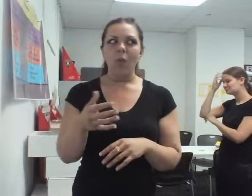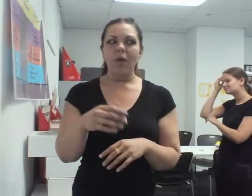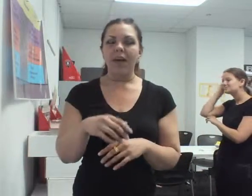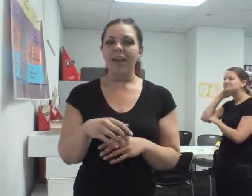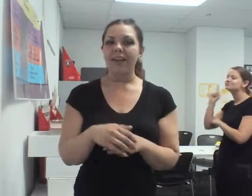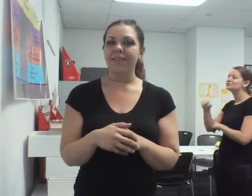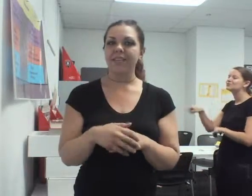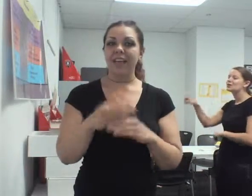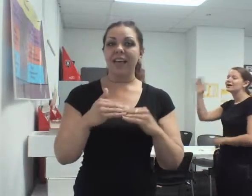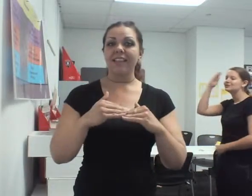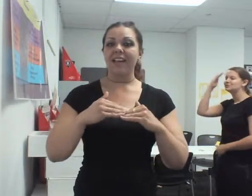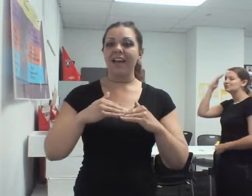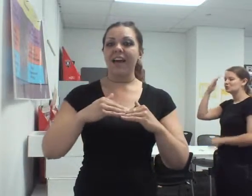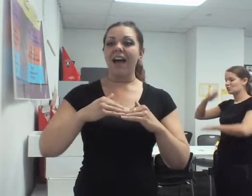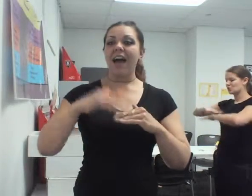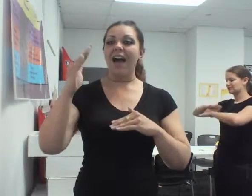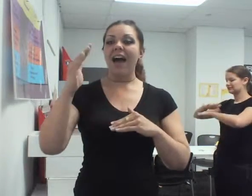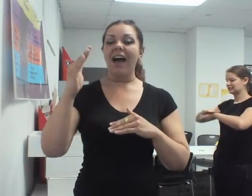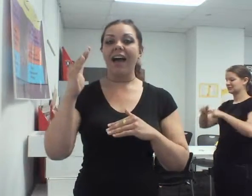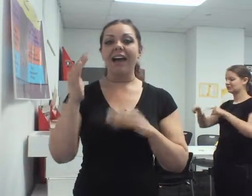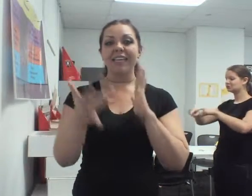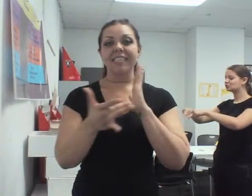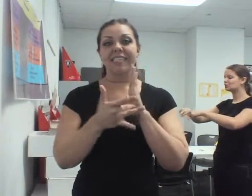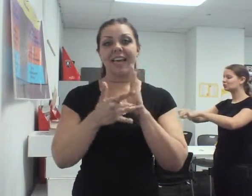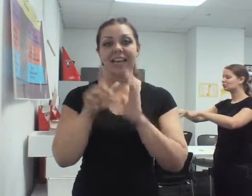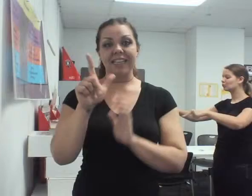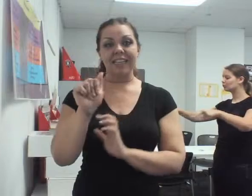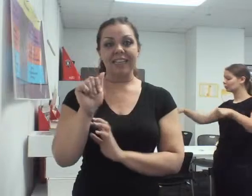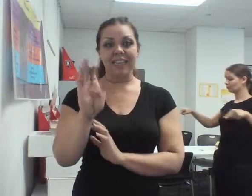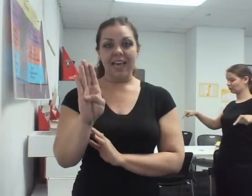little round sort of table that the teachers use? I use all the way in the front.